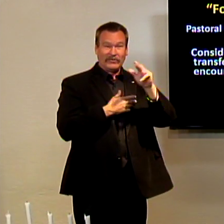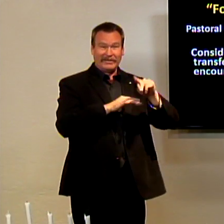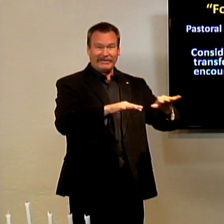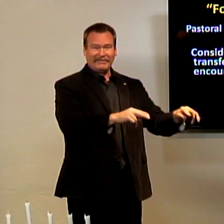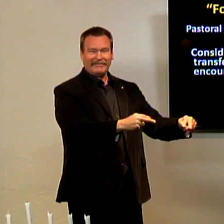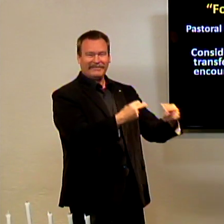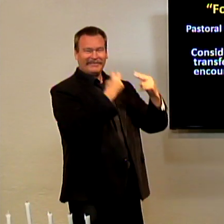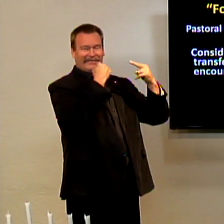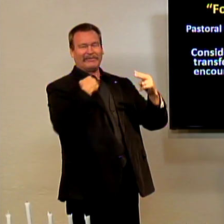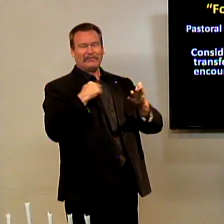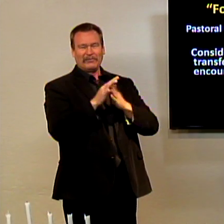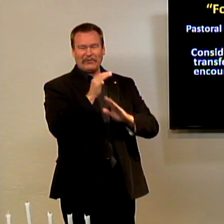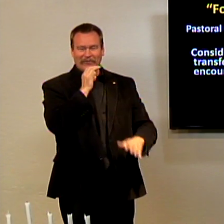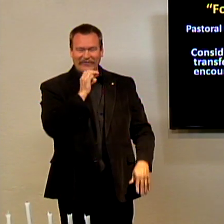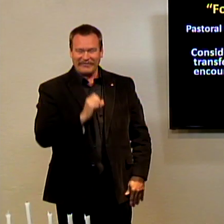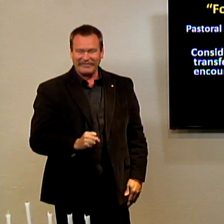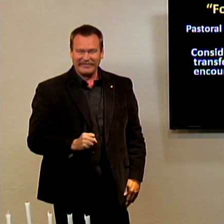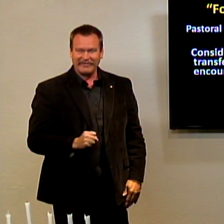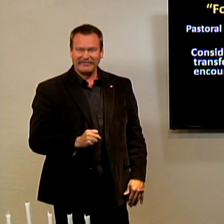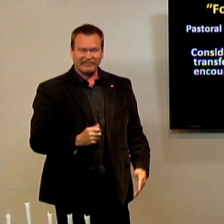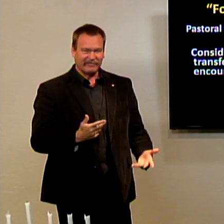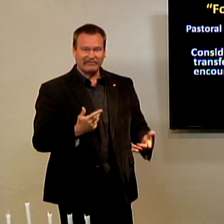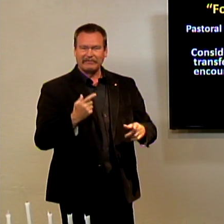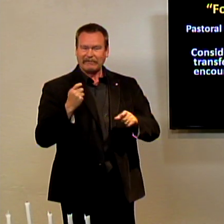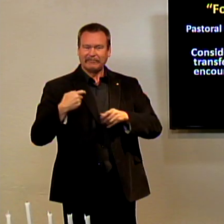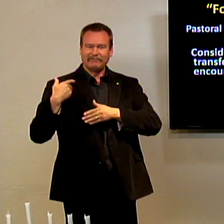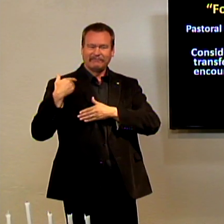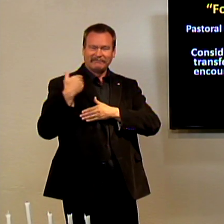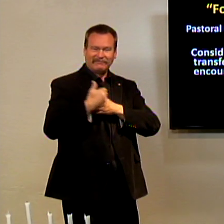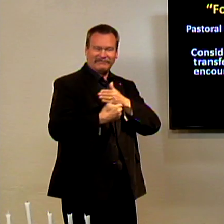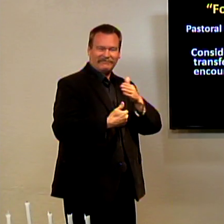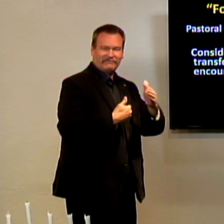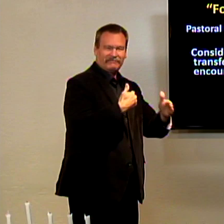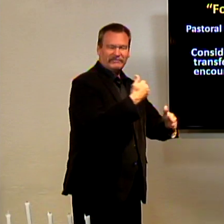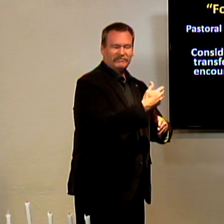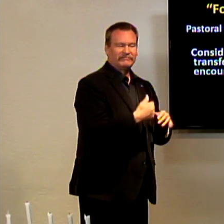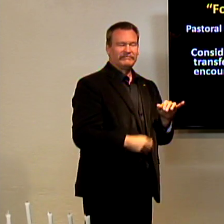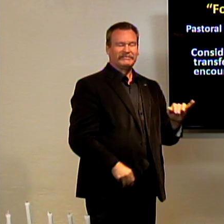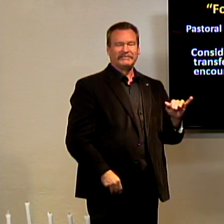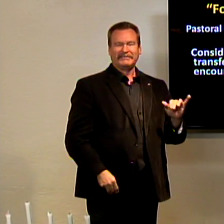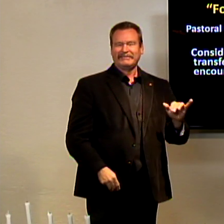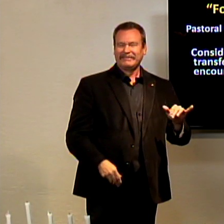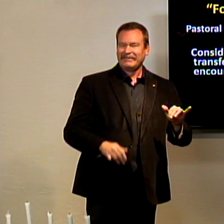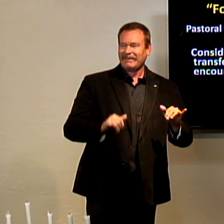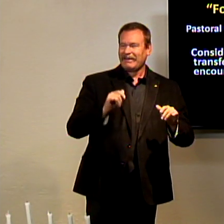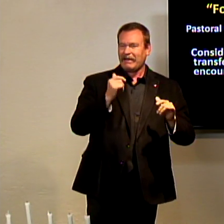me. And even my grandkids and my great-grandchildren, as I become older and older, you know, it's passing on.